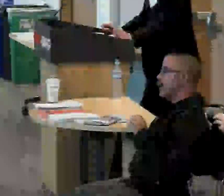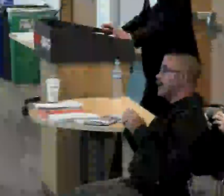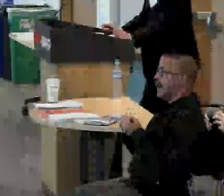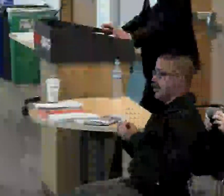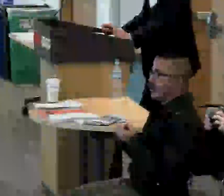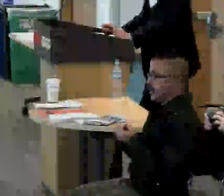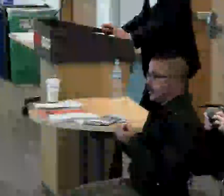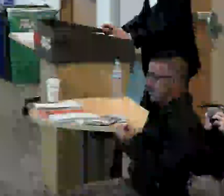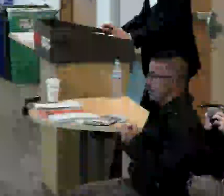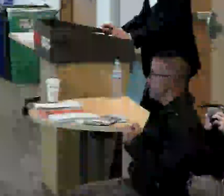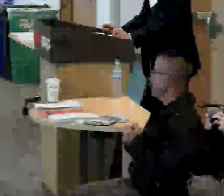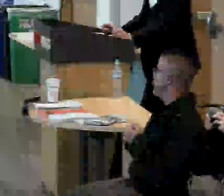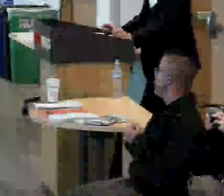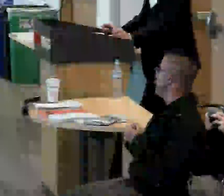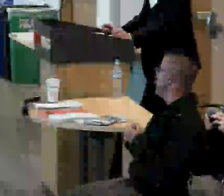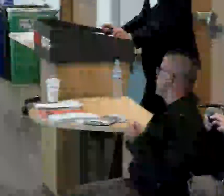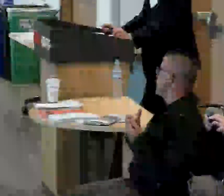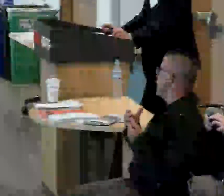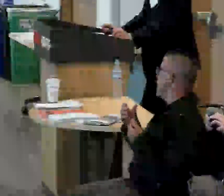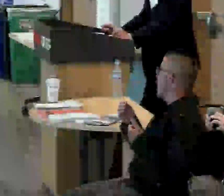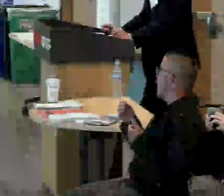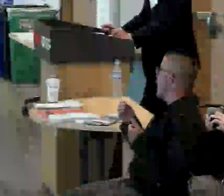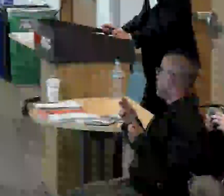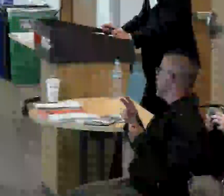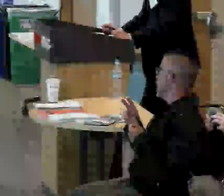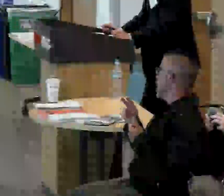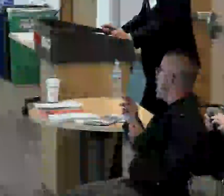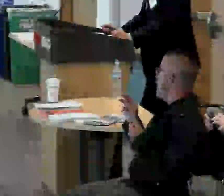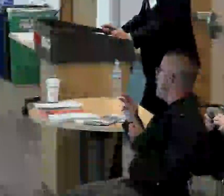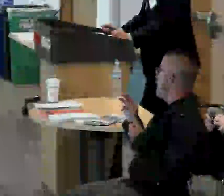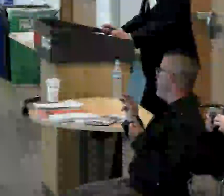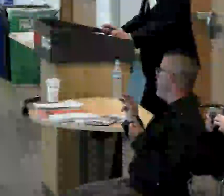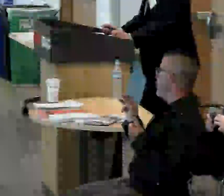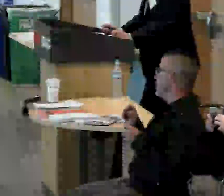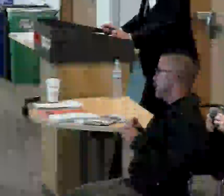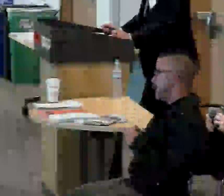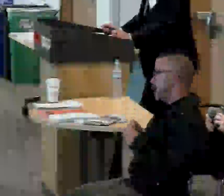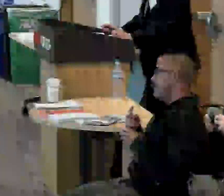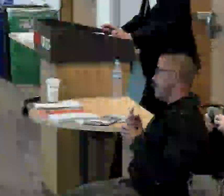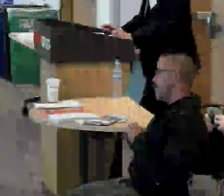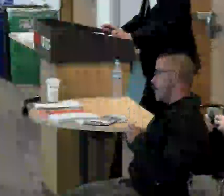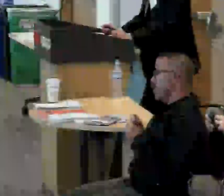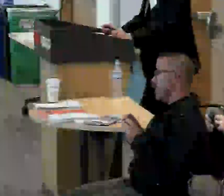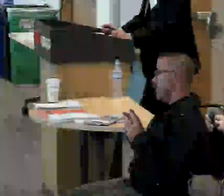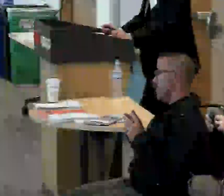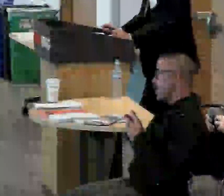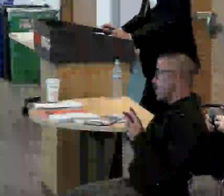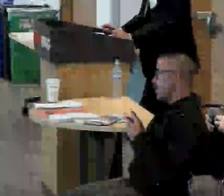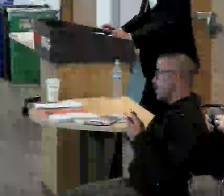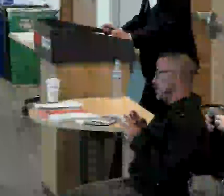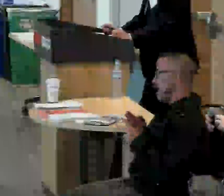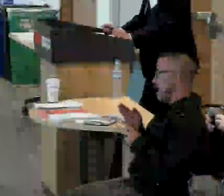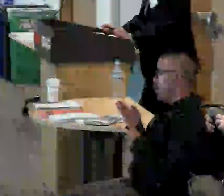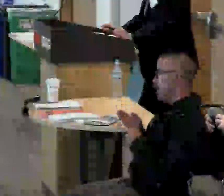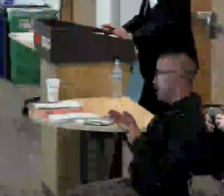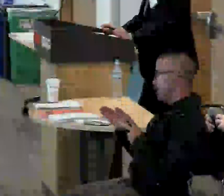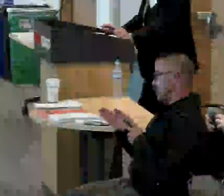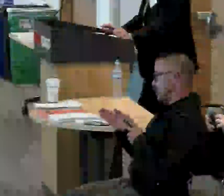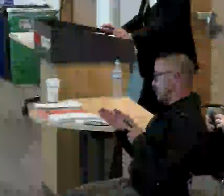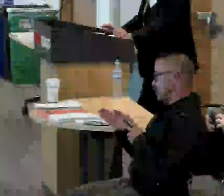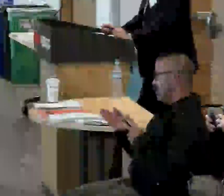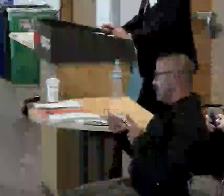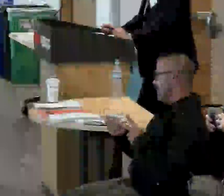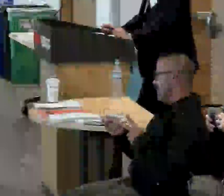organization, and in both of those areas, very